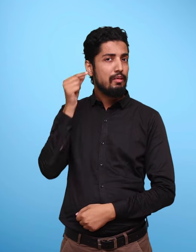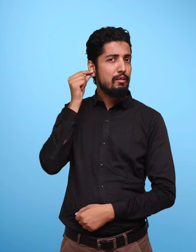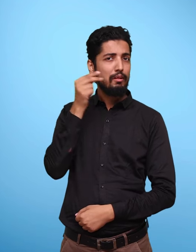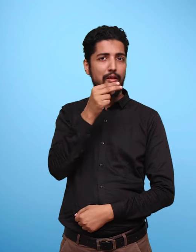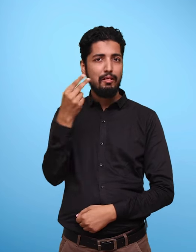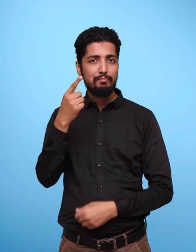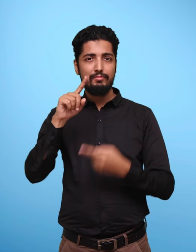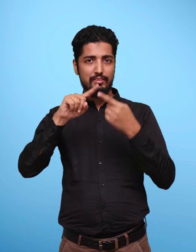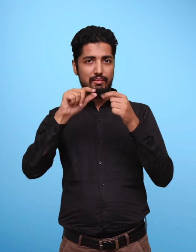Eye. Ear.